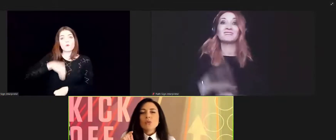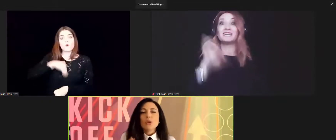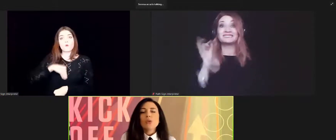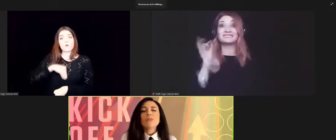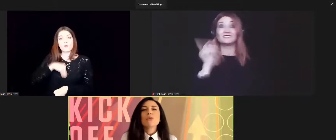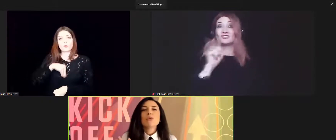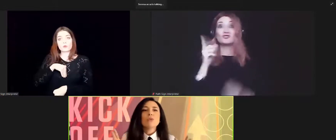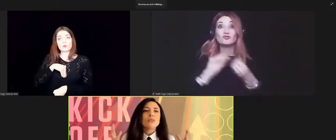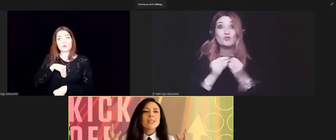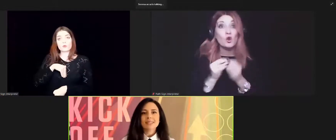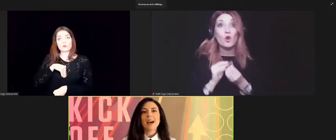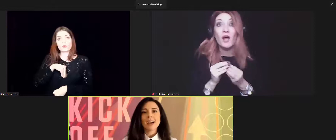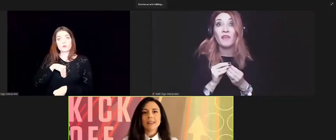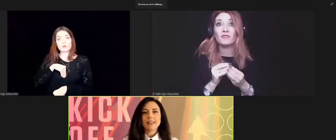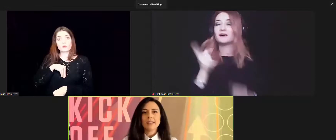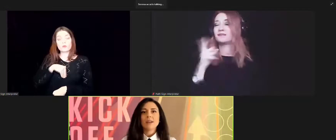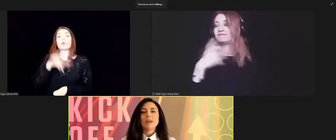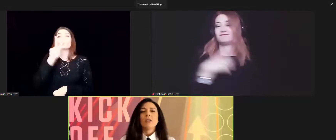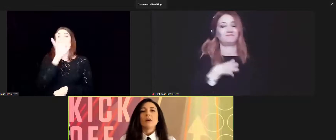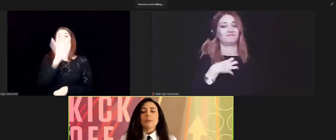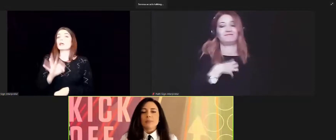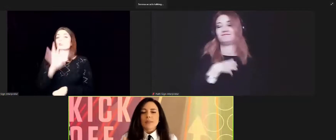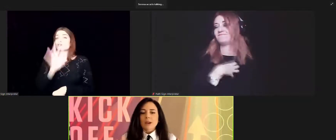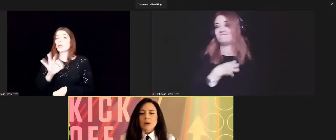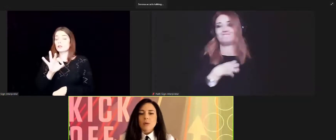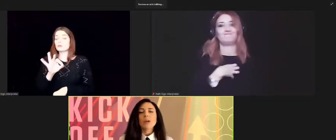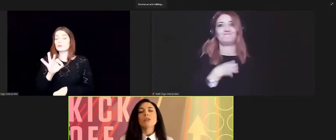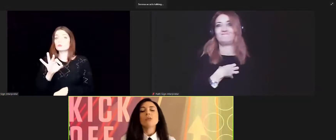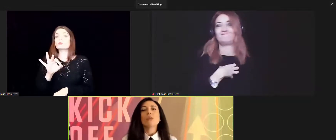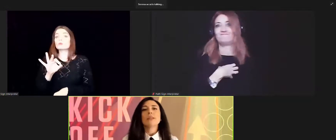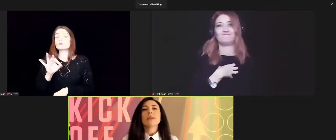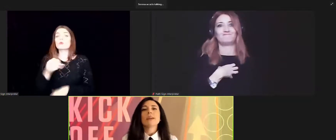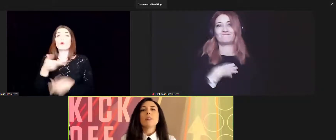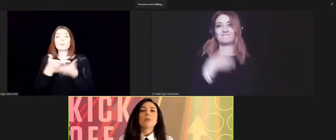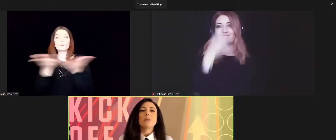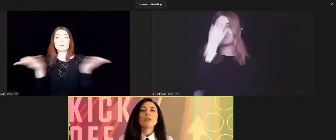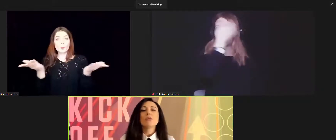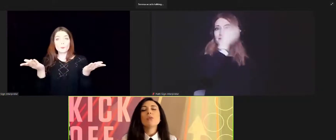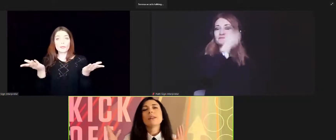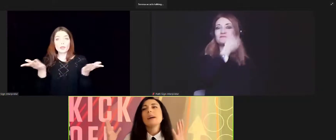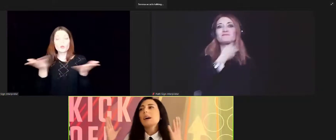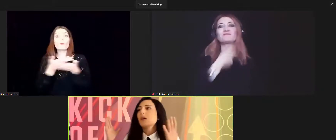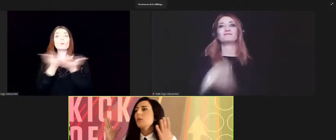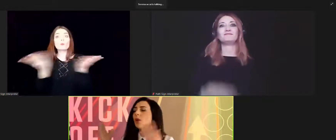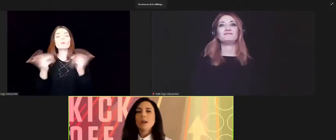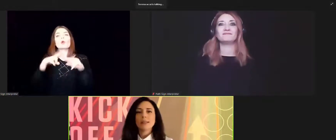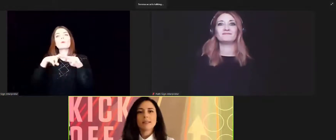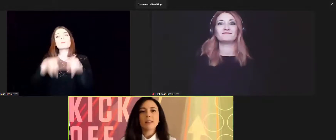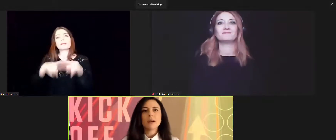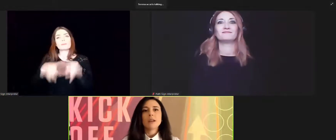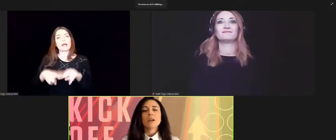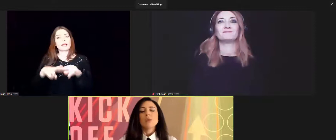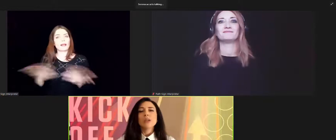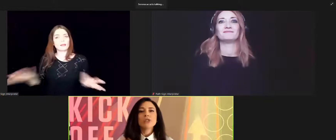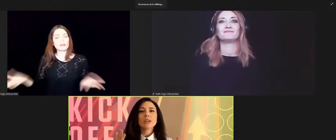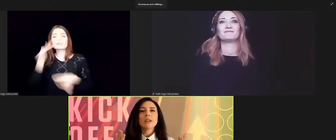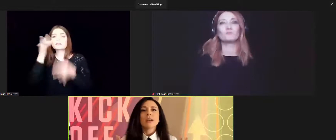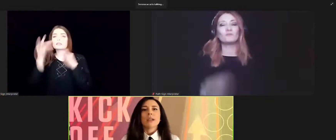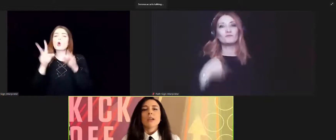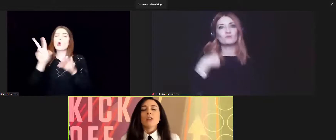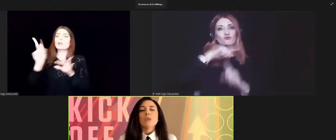Do you have to decide what you wanna want,